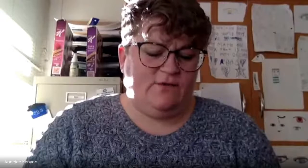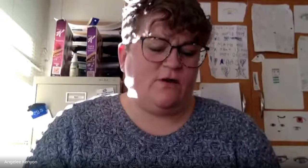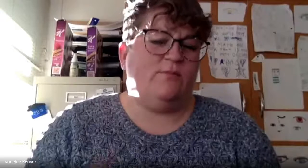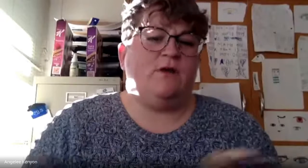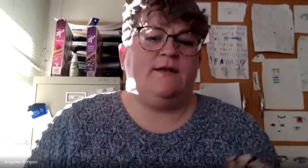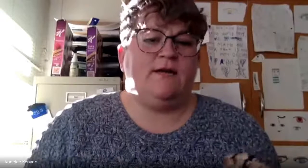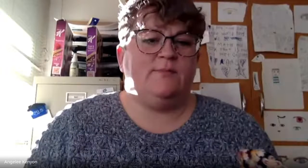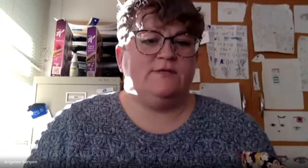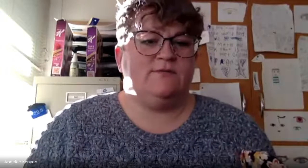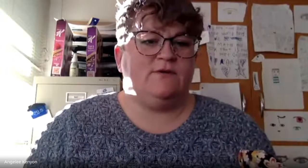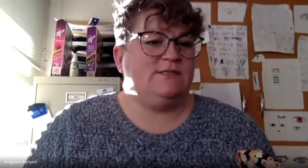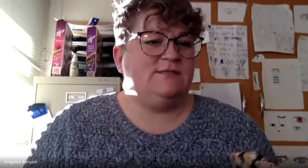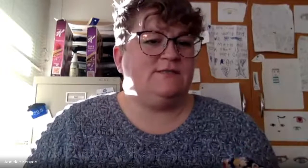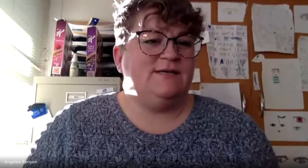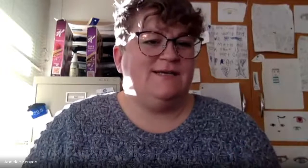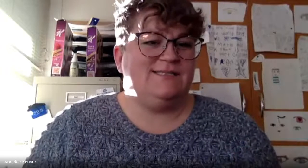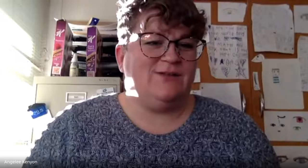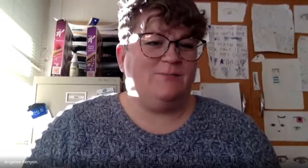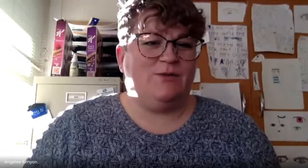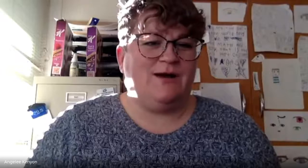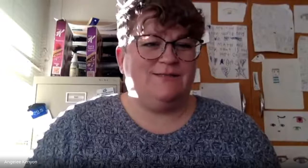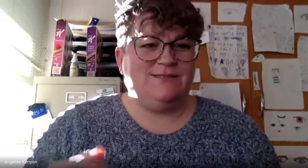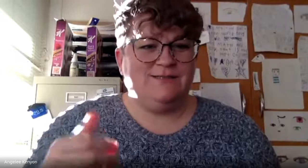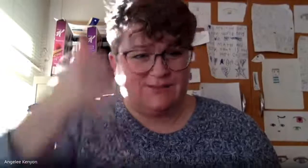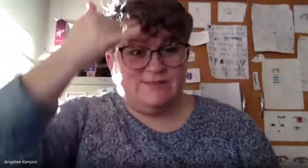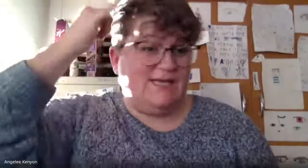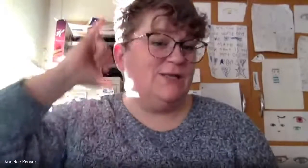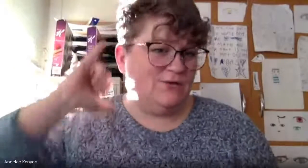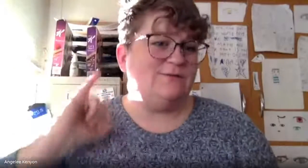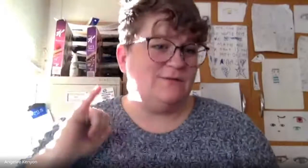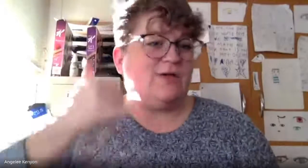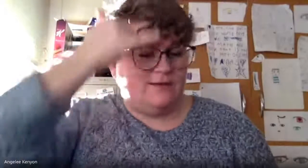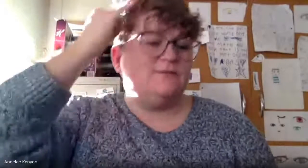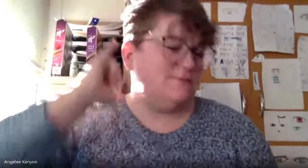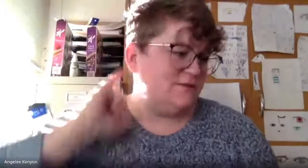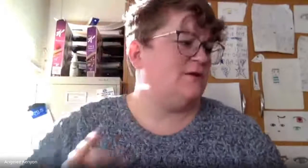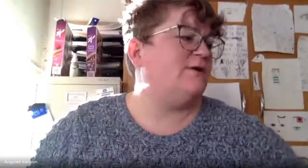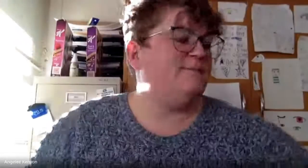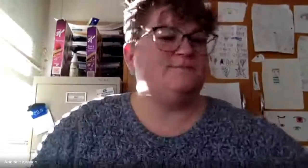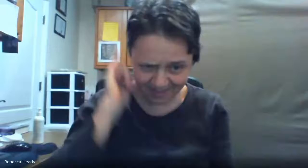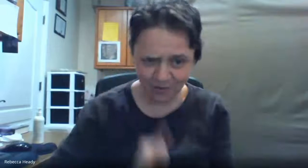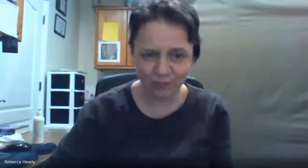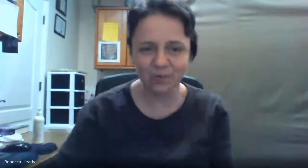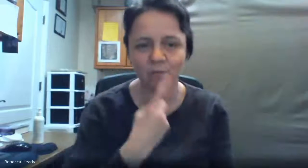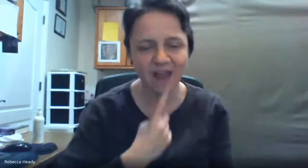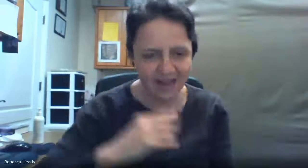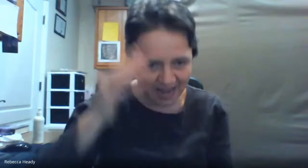are a blonde-haired person, for instance, is there like blonde? So it's yellow. Okay. Right. Yep, yellow or red